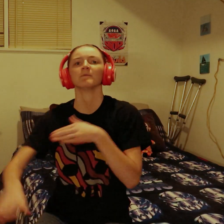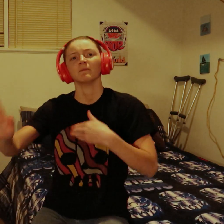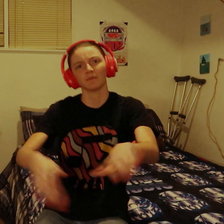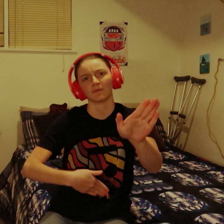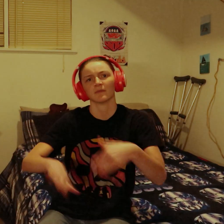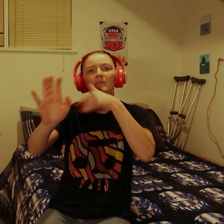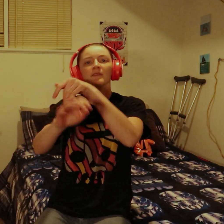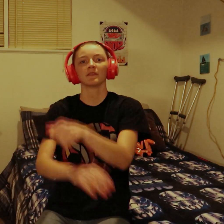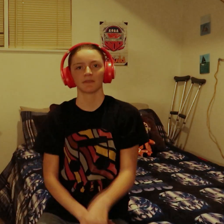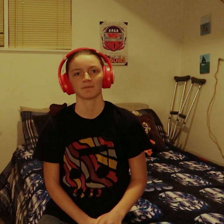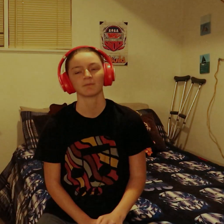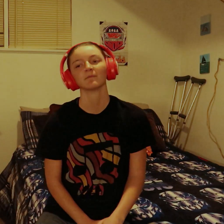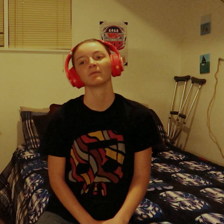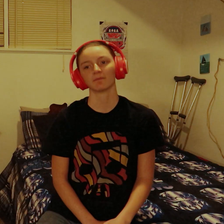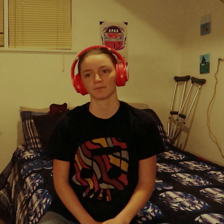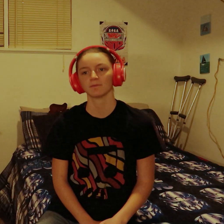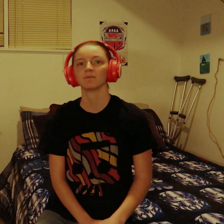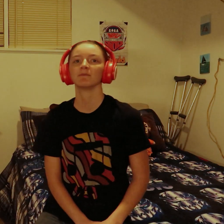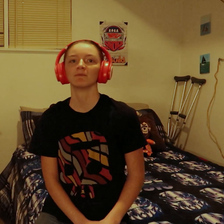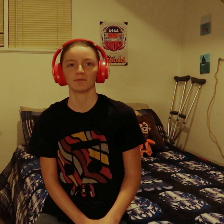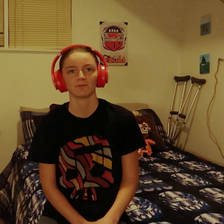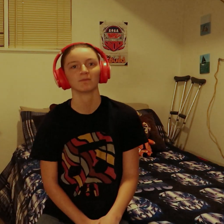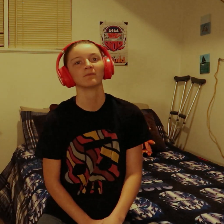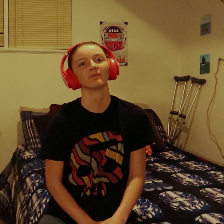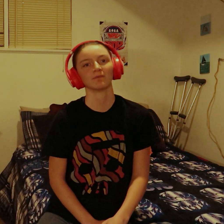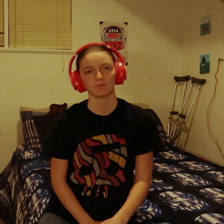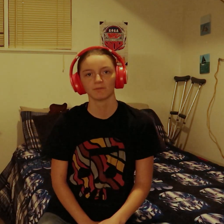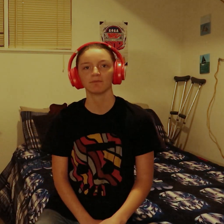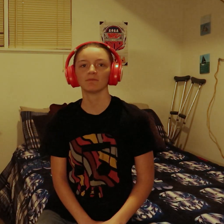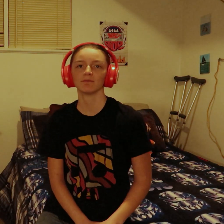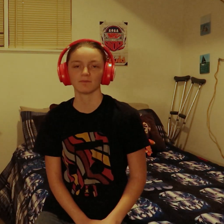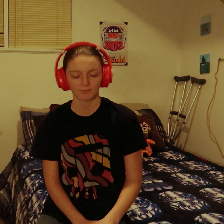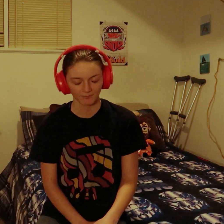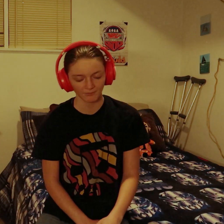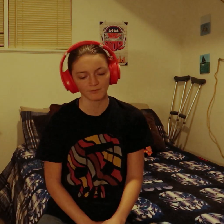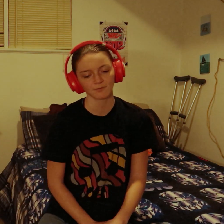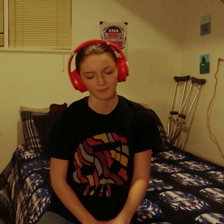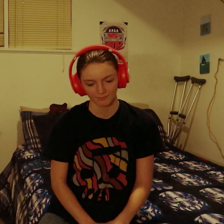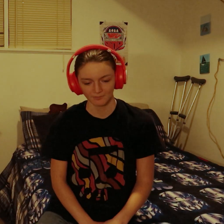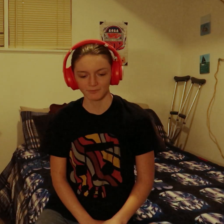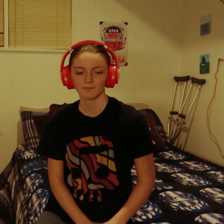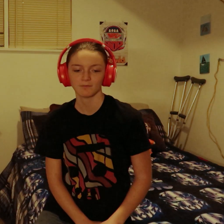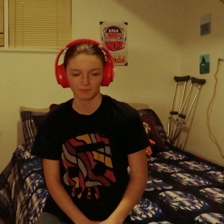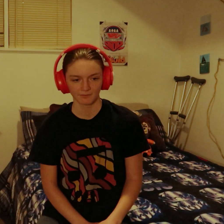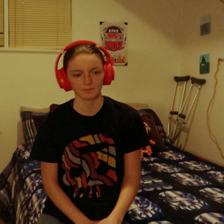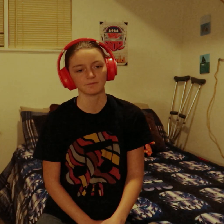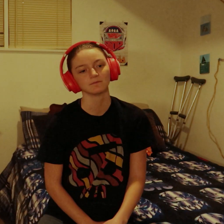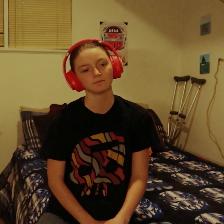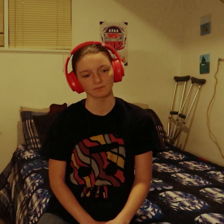own road. I don't need his aura, I brought my own hope. For the lonely walk so long ahead, but you know I brought my talking head and a fellowship that I'm leading.